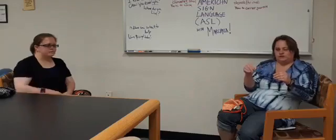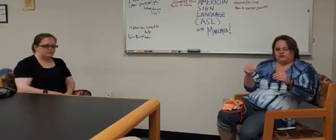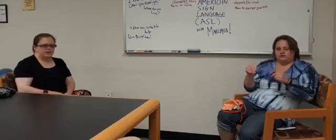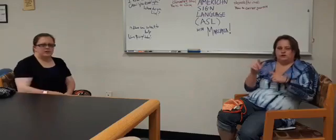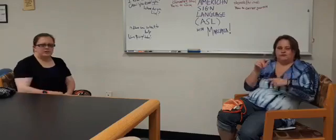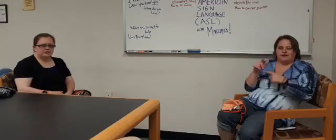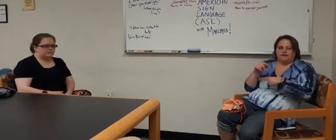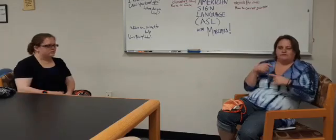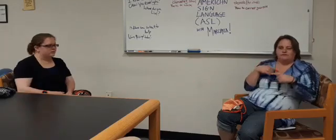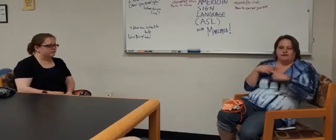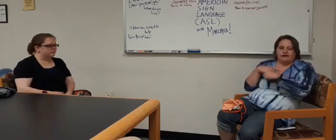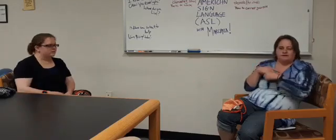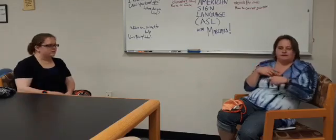So it's the